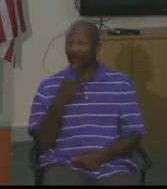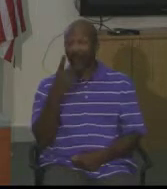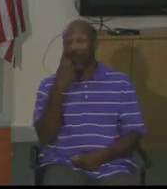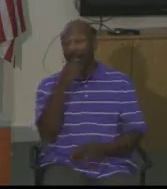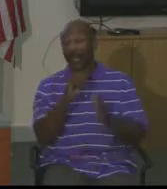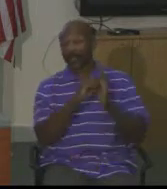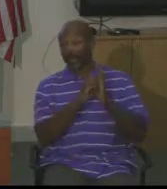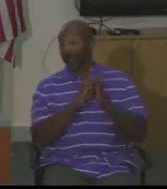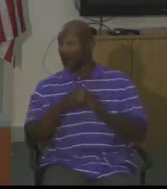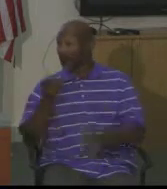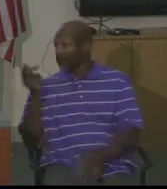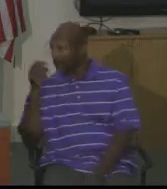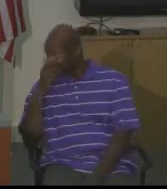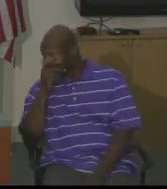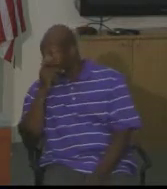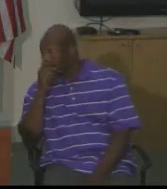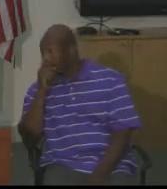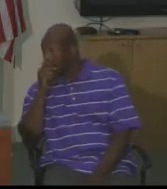example.